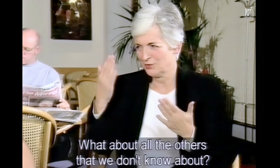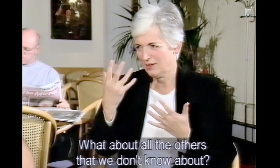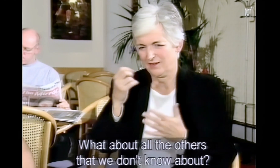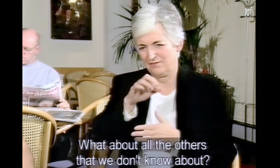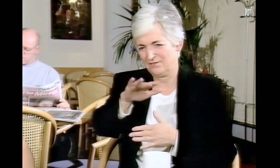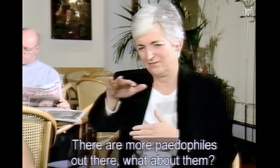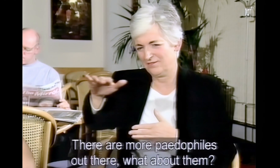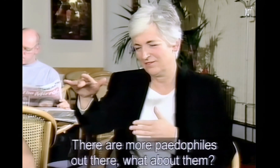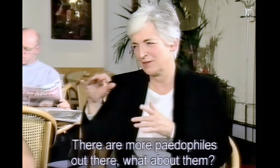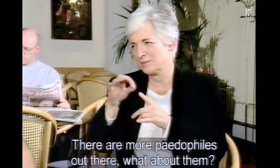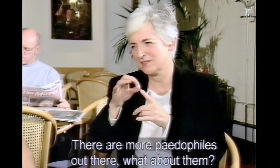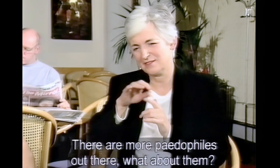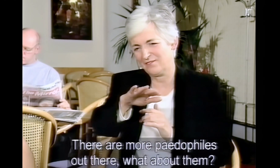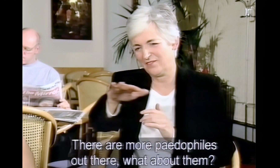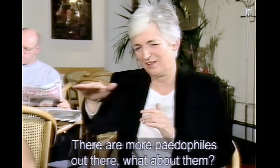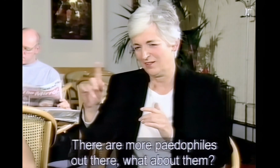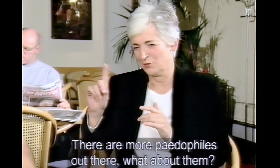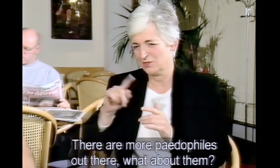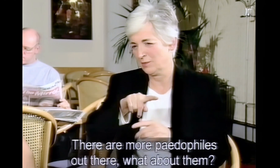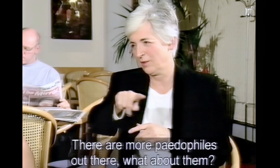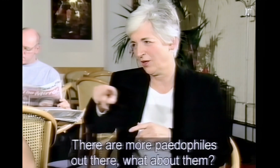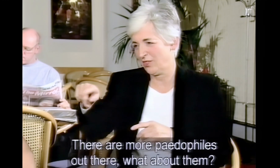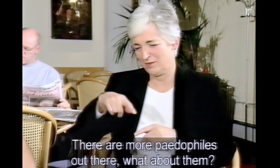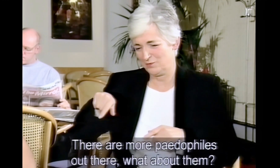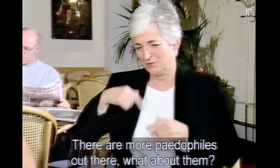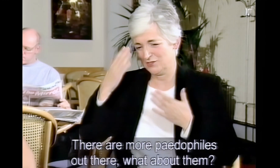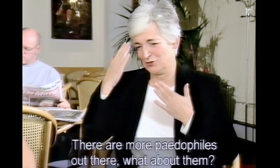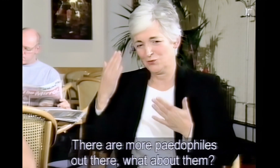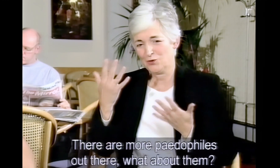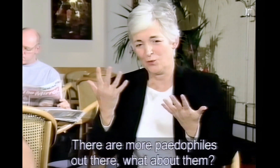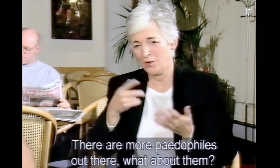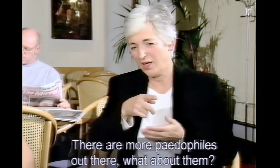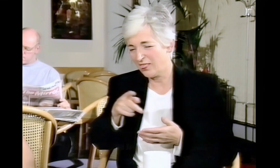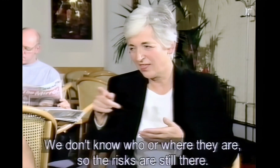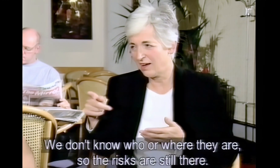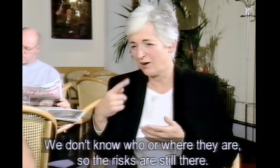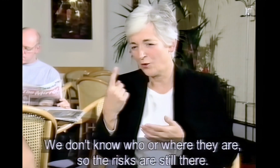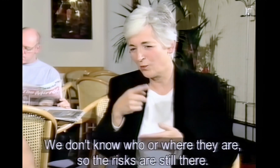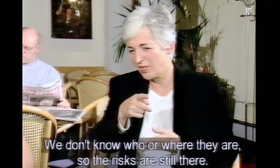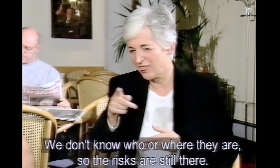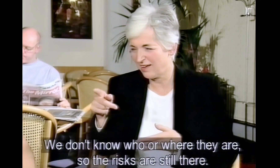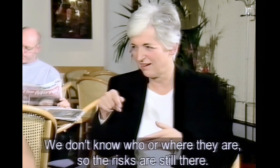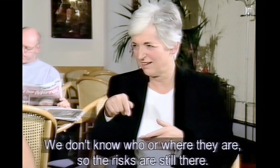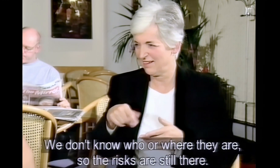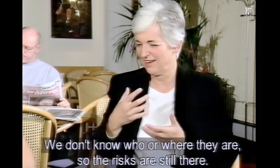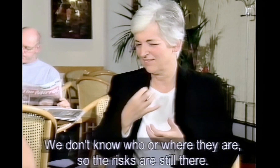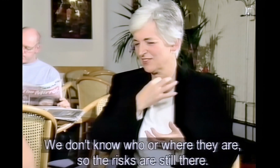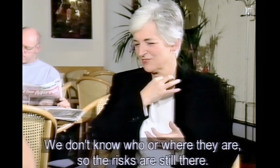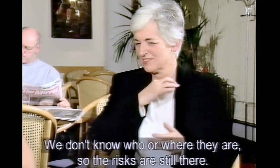there. What about them? We don't know where they are or who they are, so the risks are still